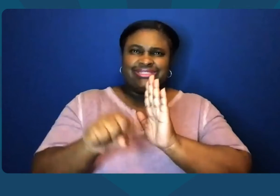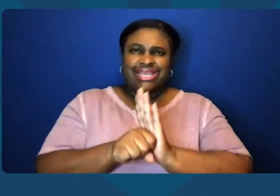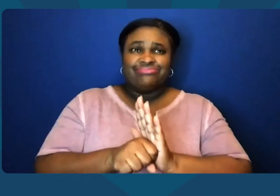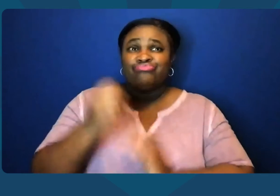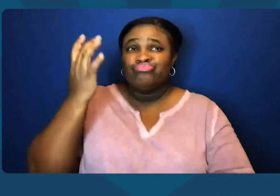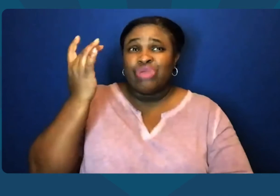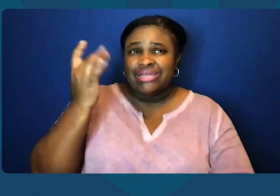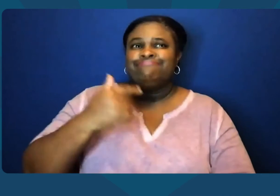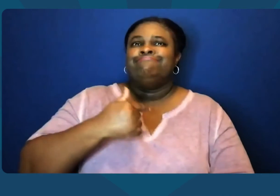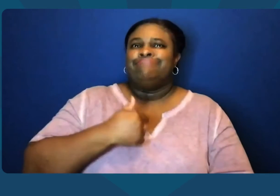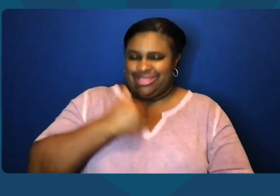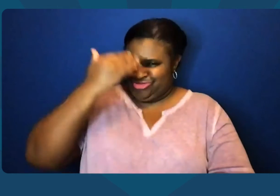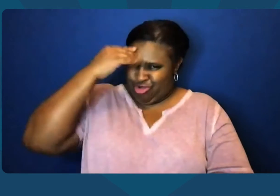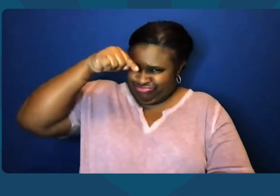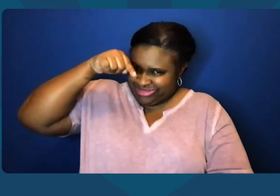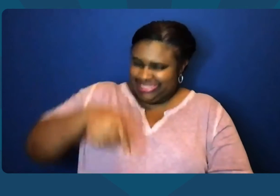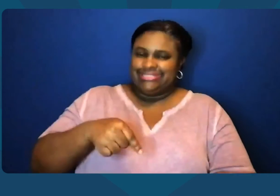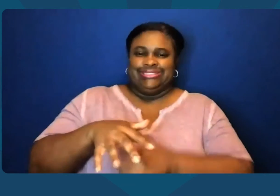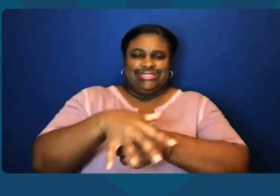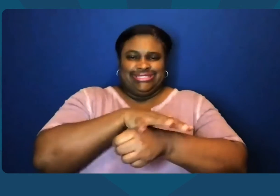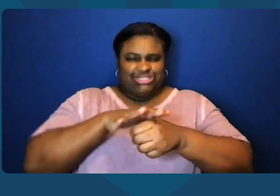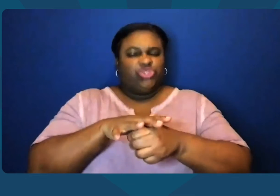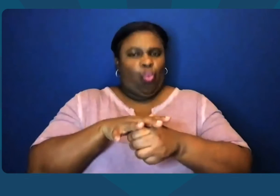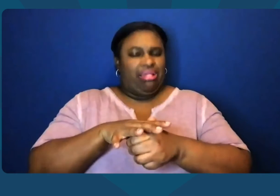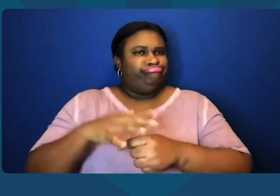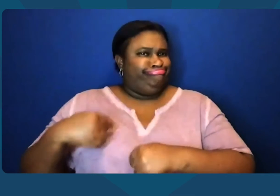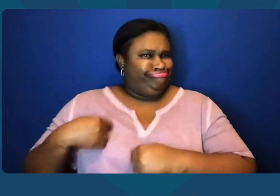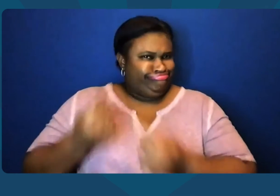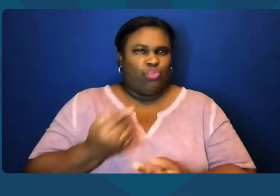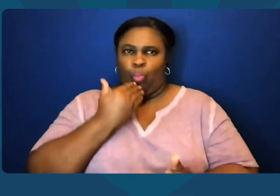know this district well. I grew up here.